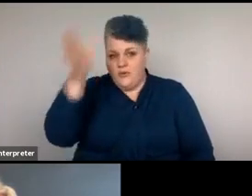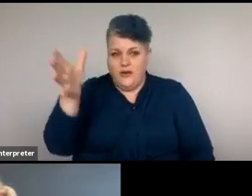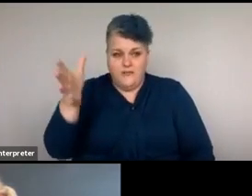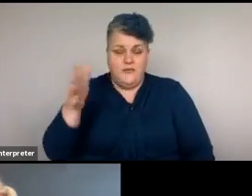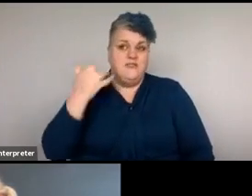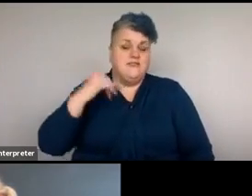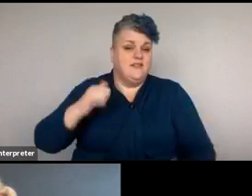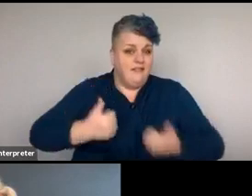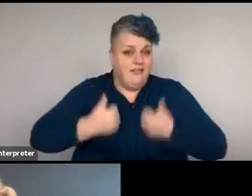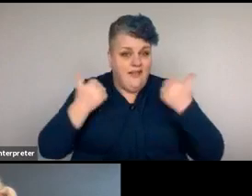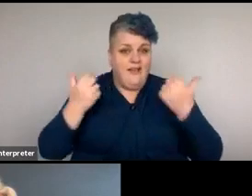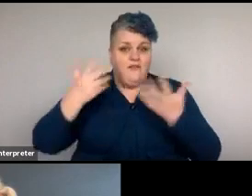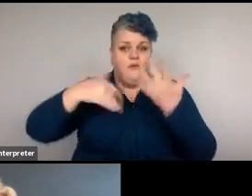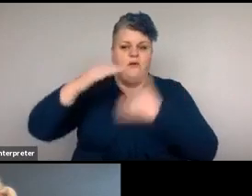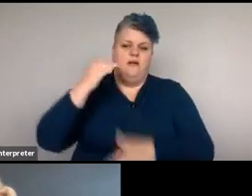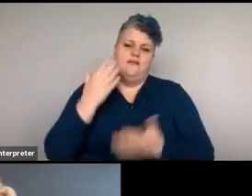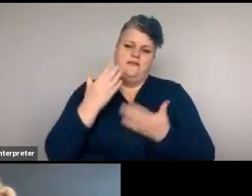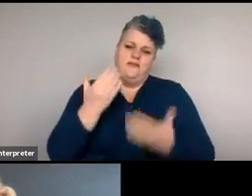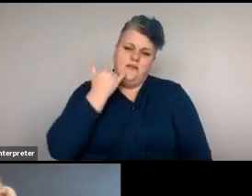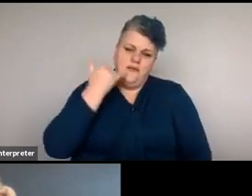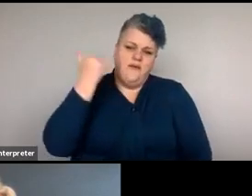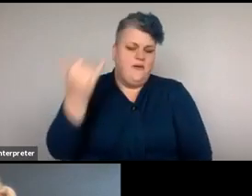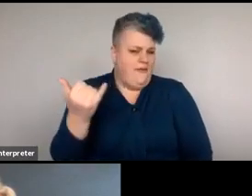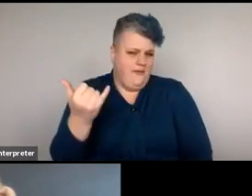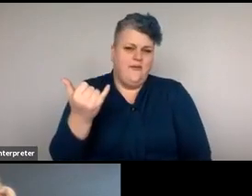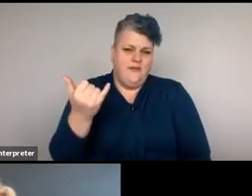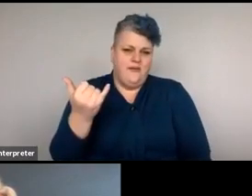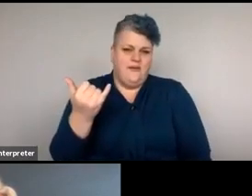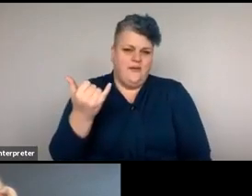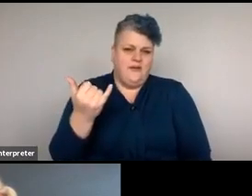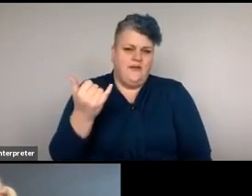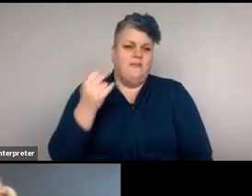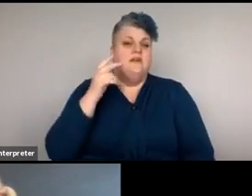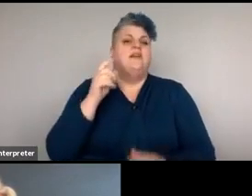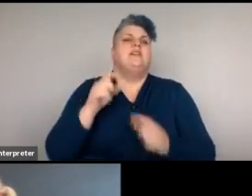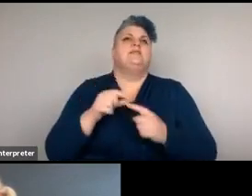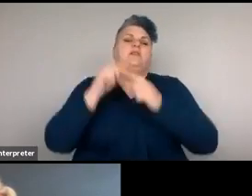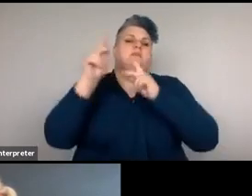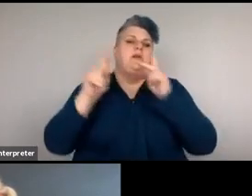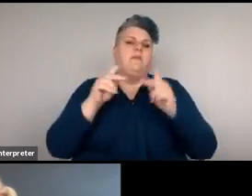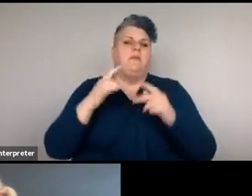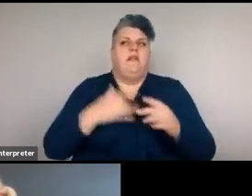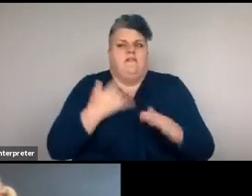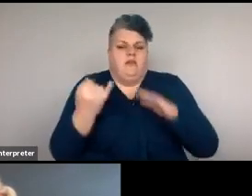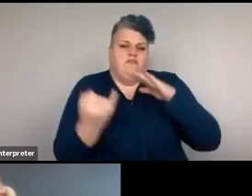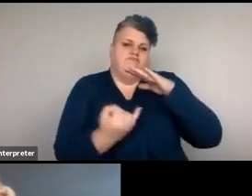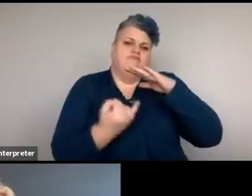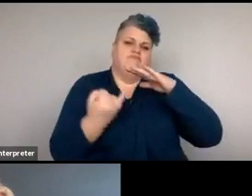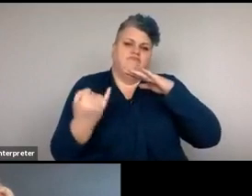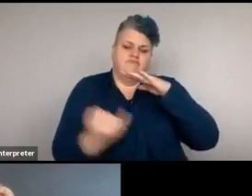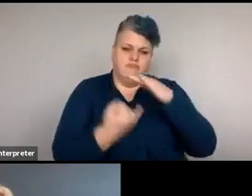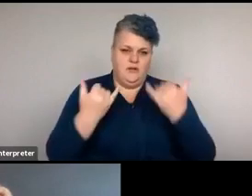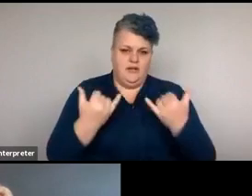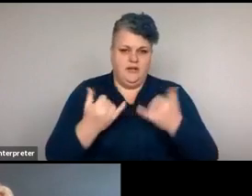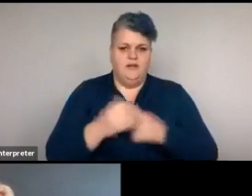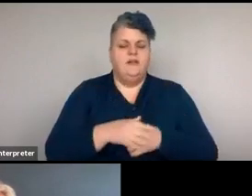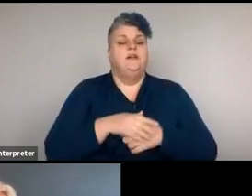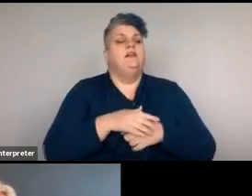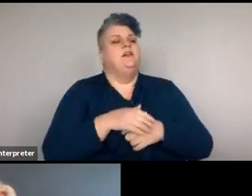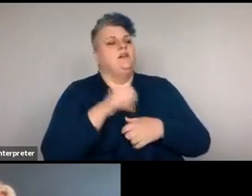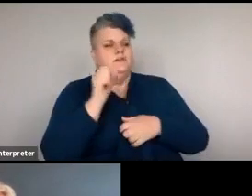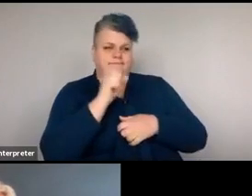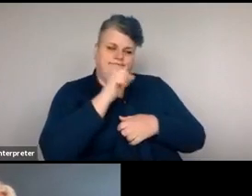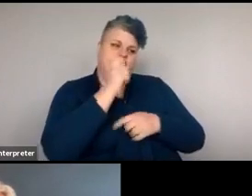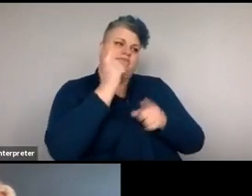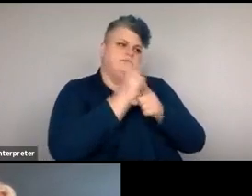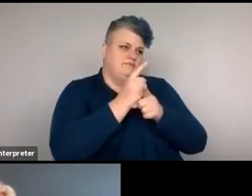or around, give them a call, especially, those people who might be a little bit more isolated. Yeah, I think we tend to think